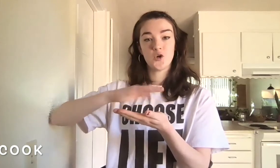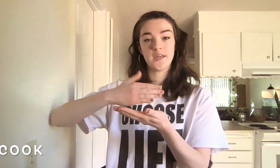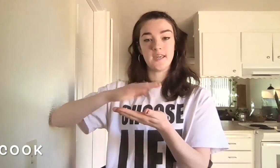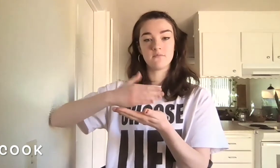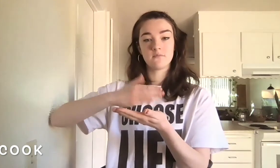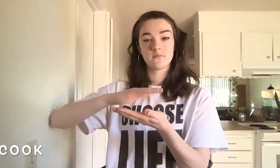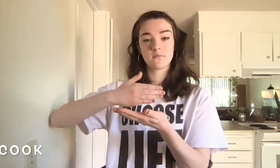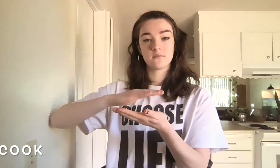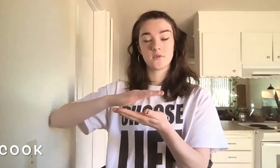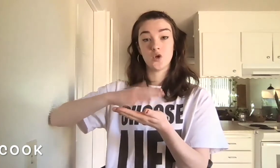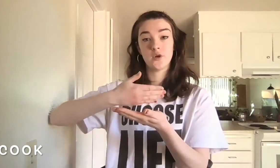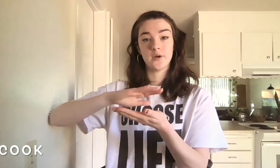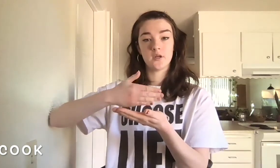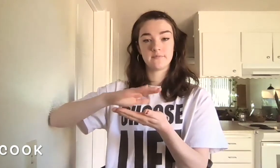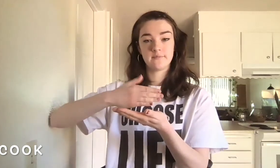Cooking or cook.